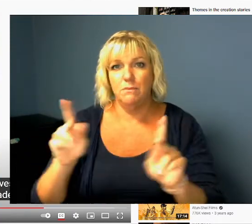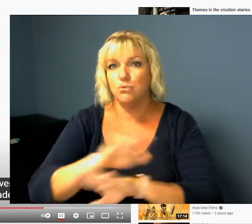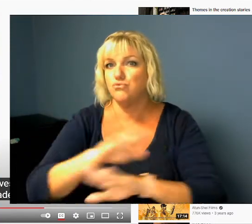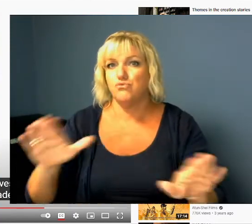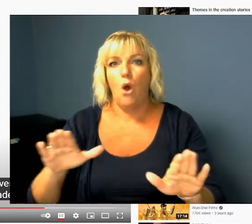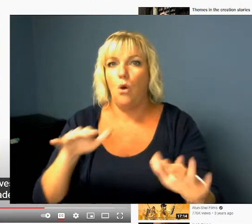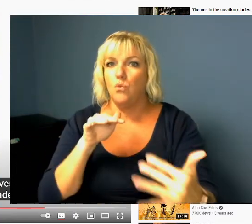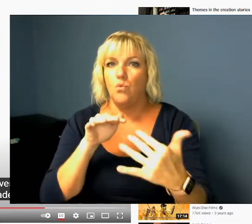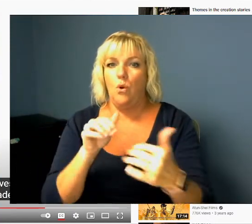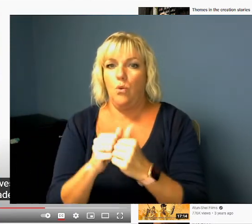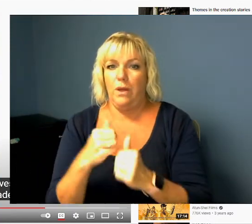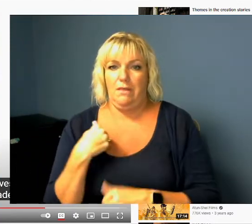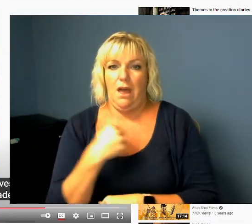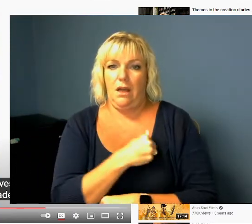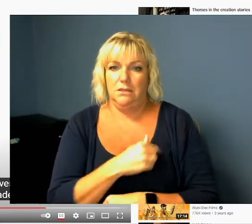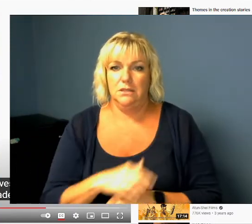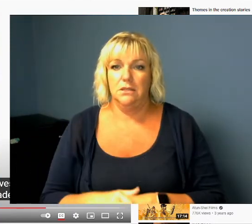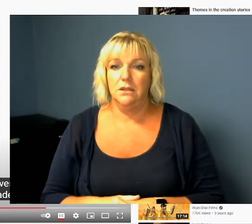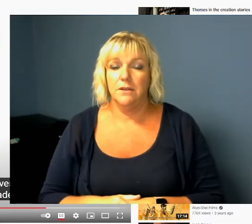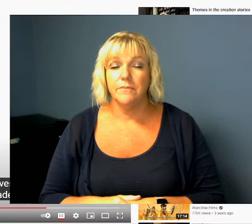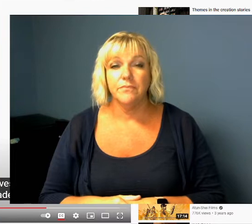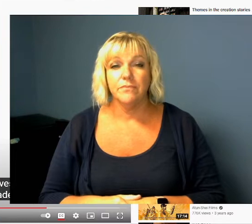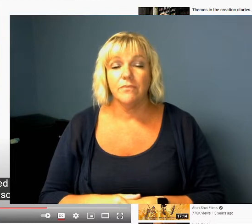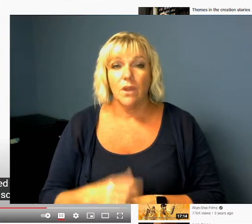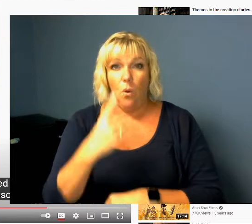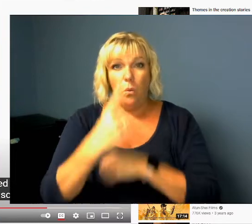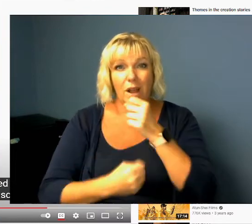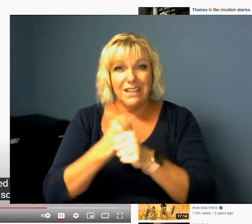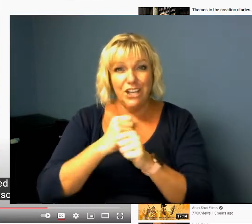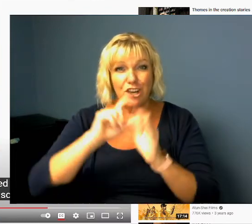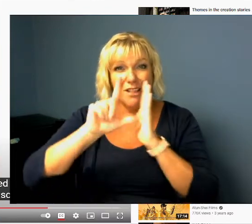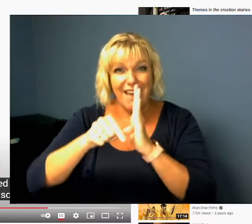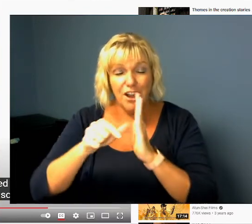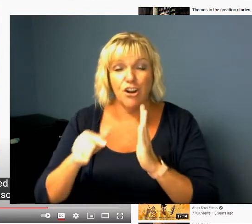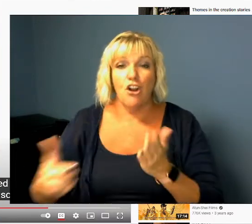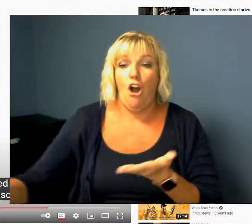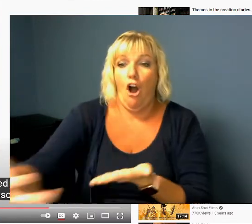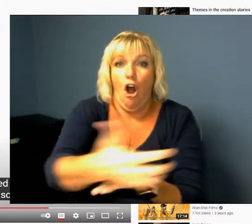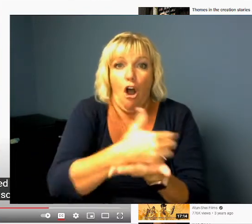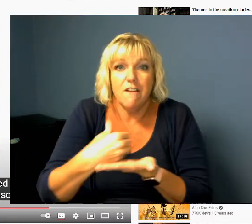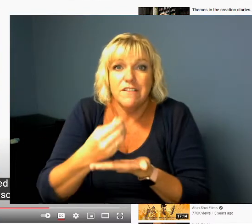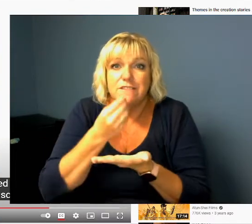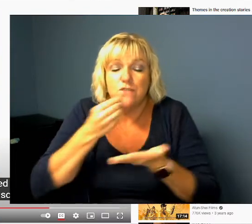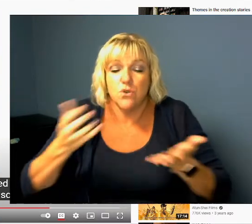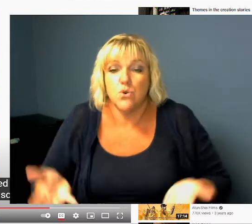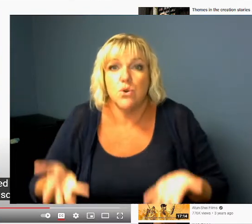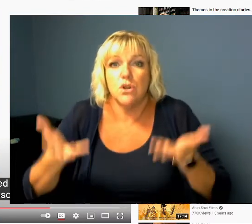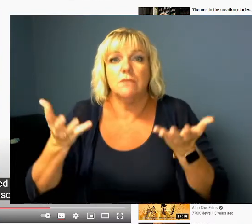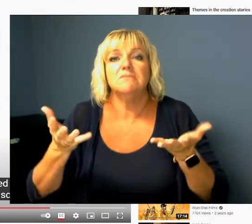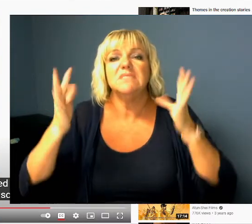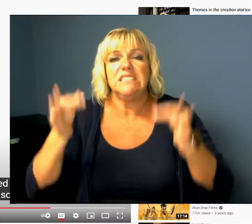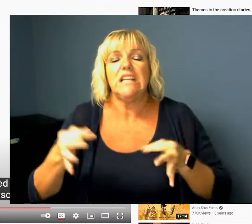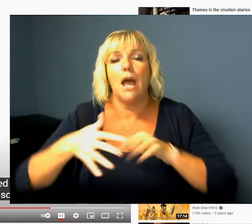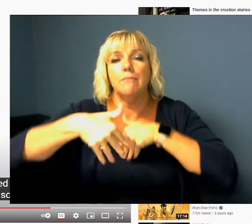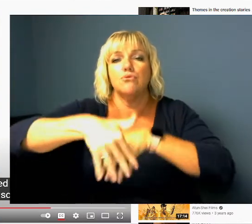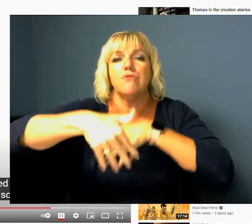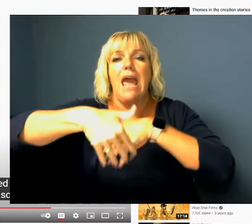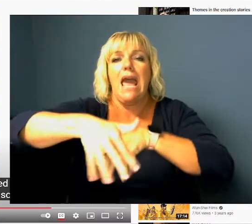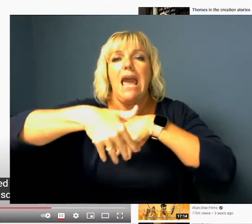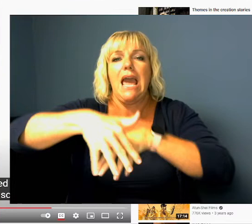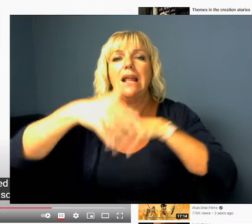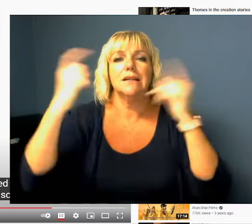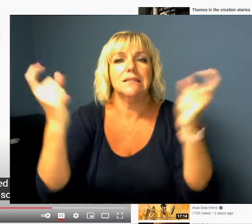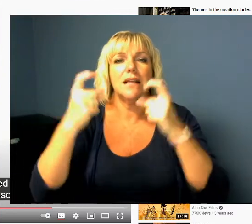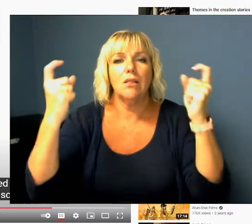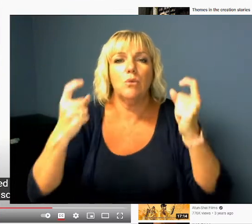celebration after this war, they paraded his head on a post as they walked through the town and gave